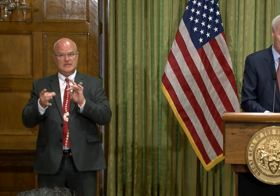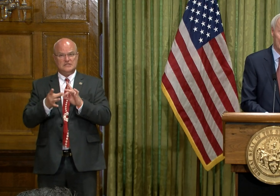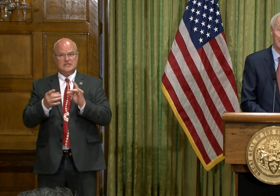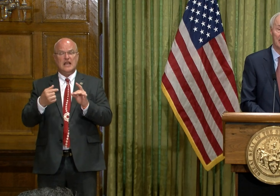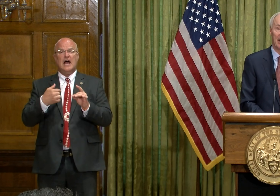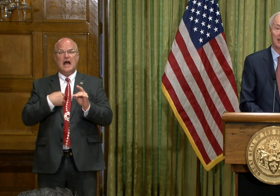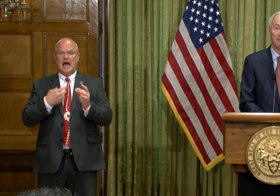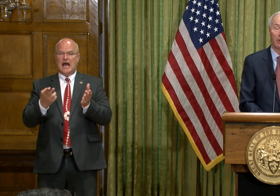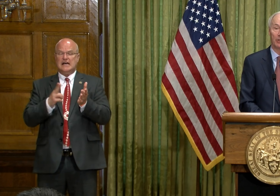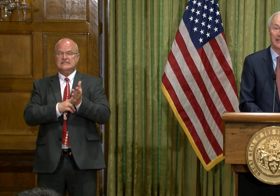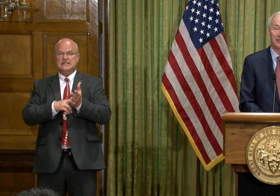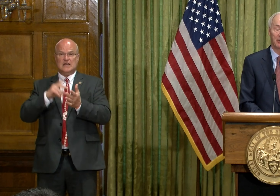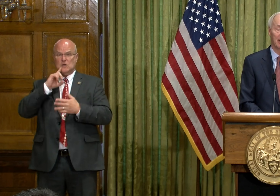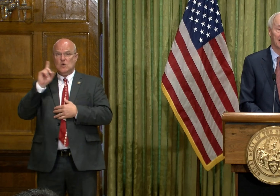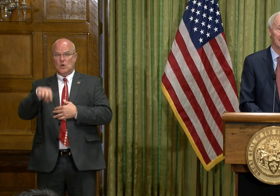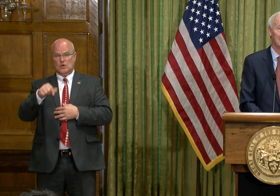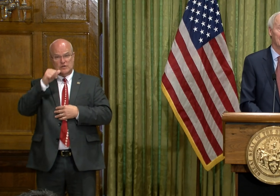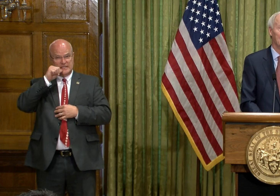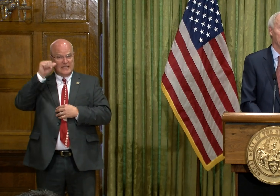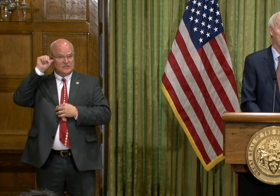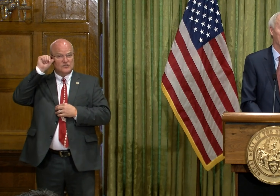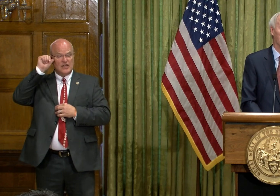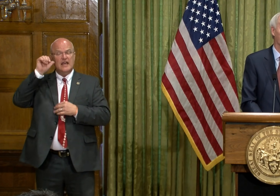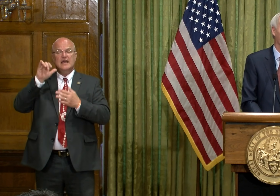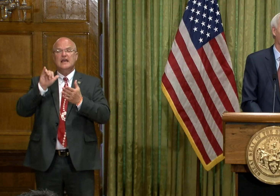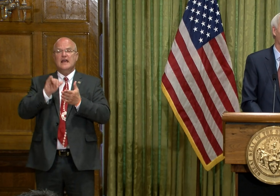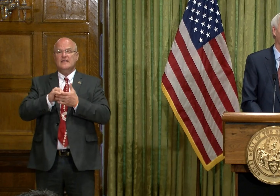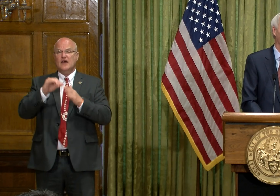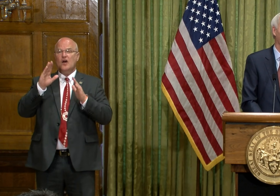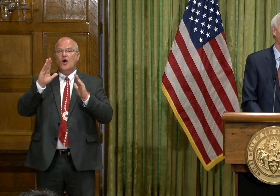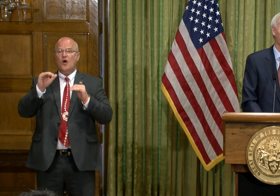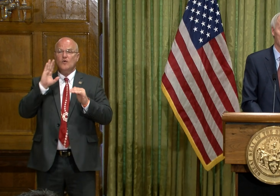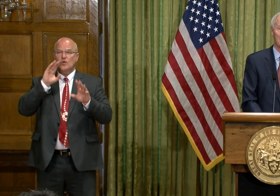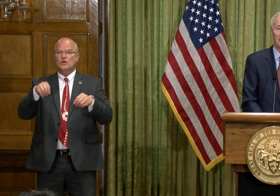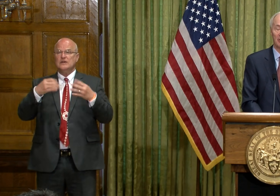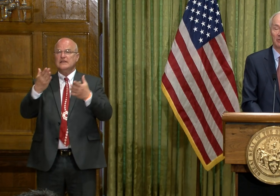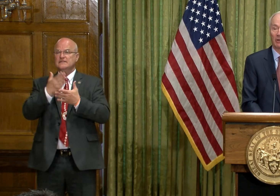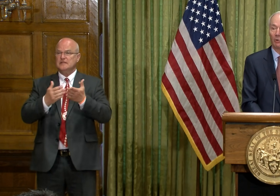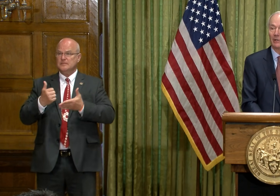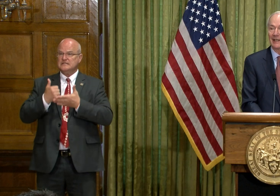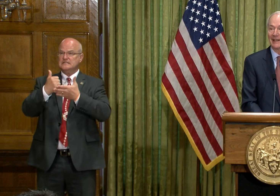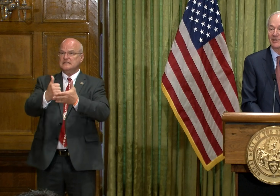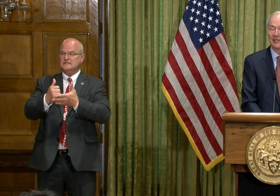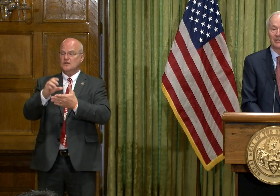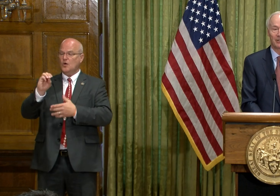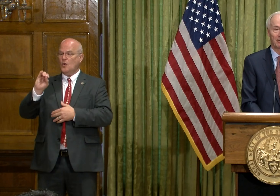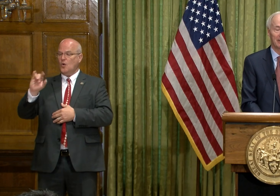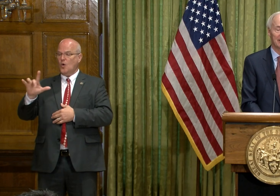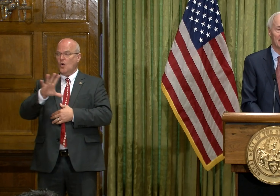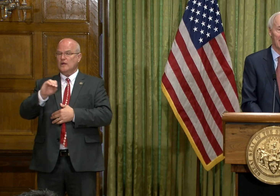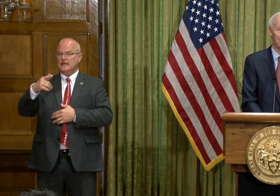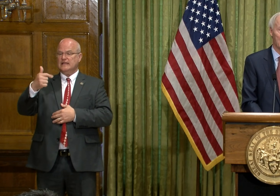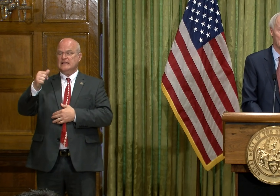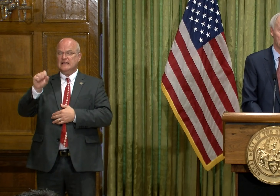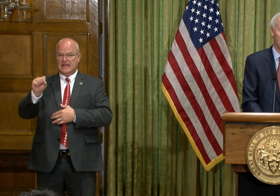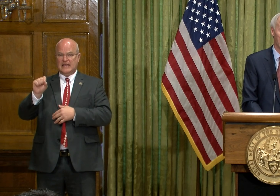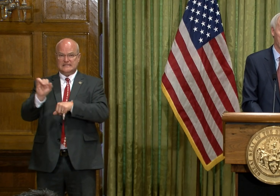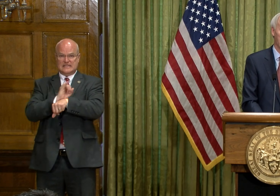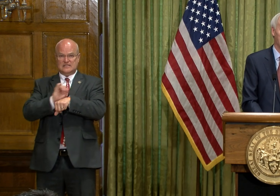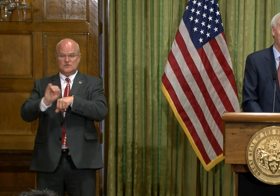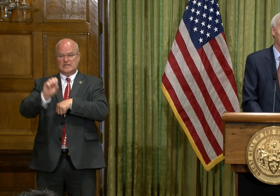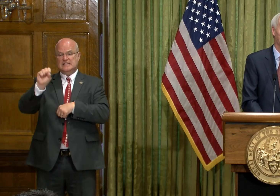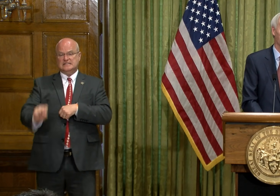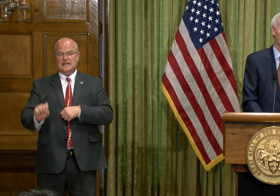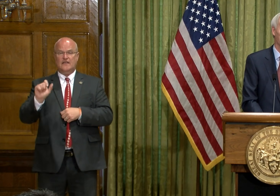I did sign an executive order yesterday that hopefully will give some assistance to our oil and gas industry in South